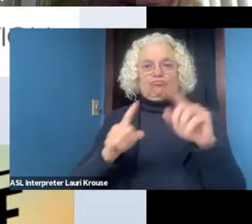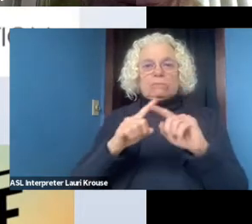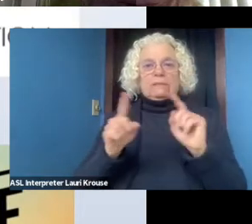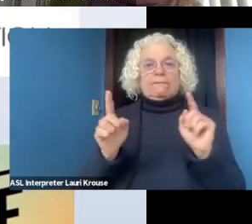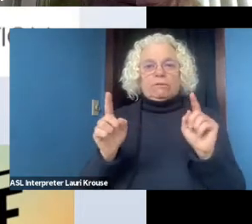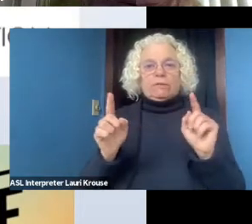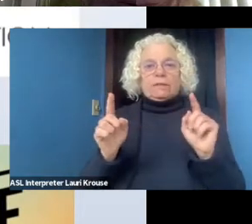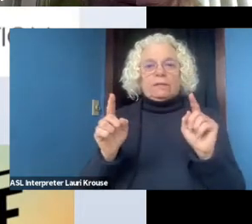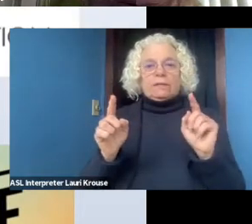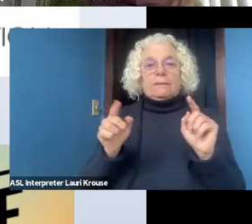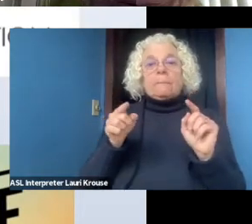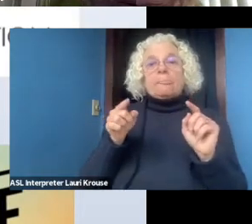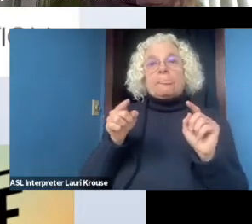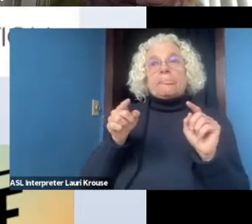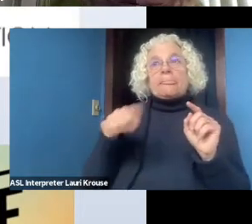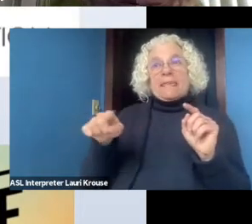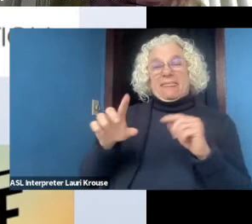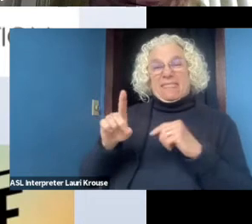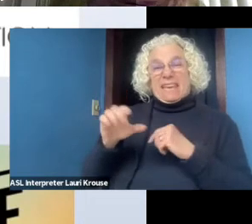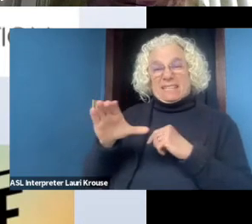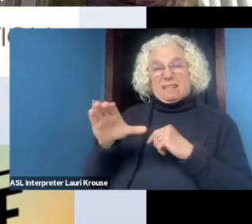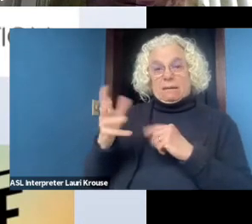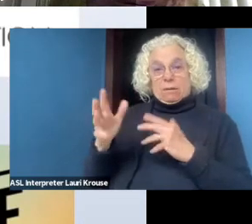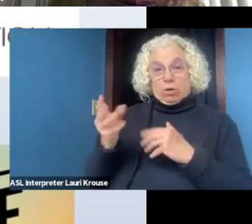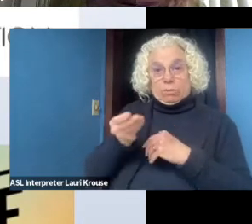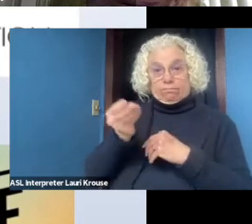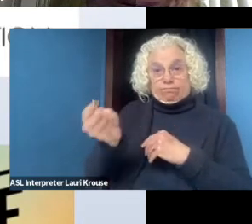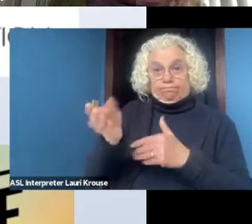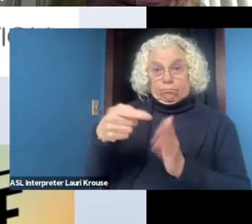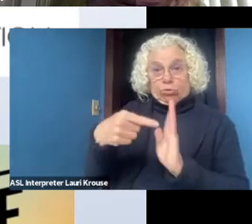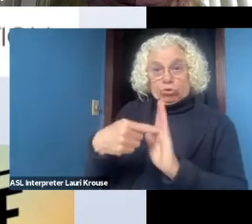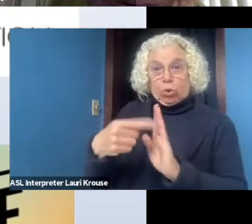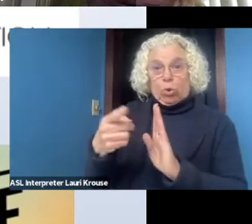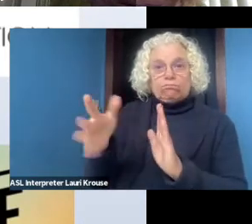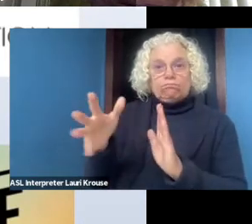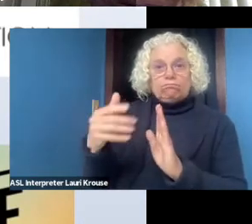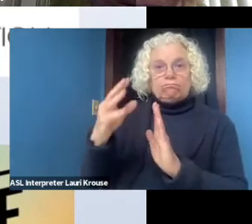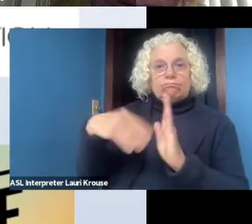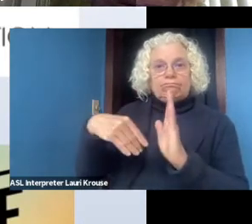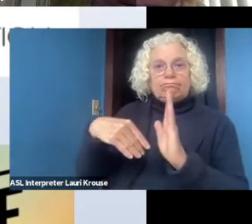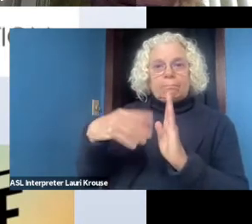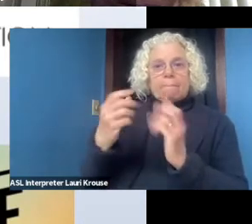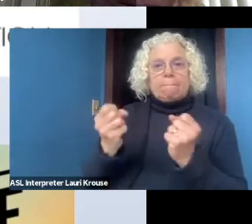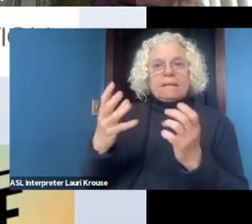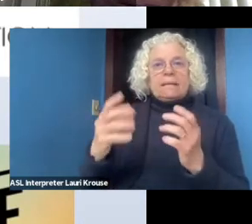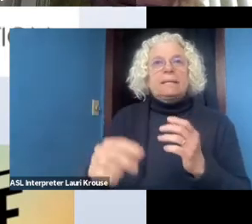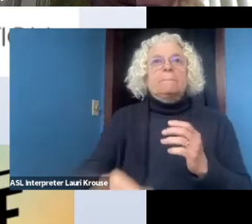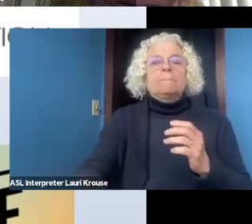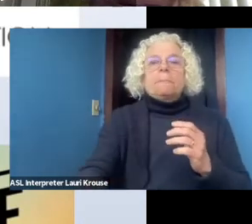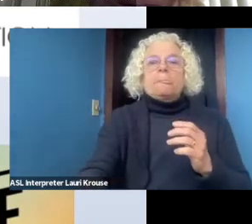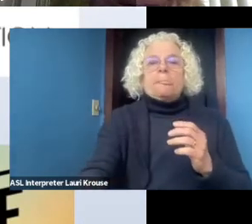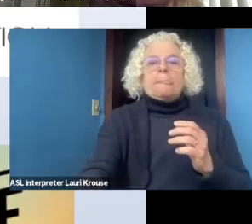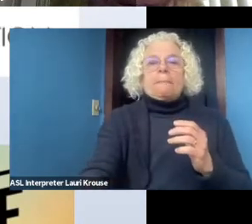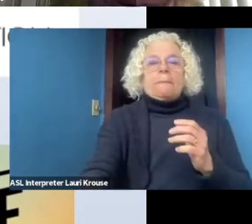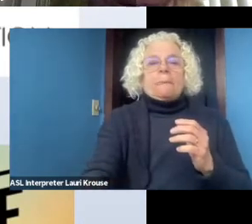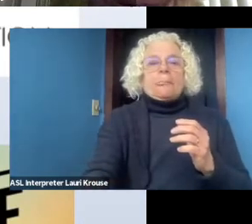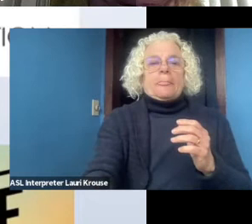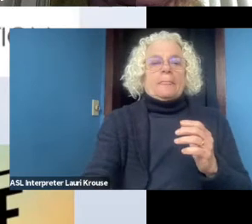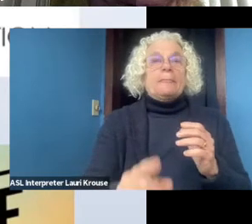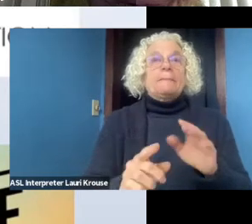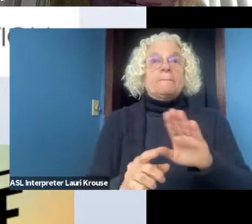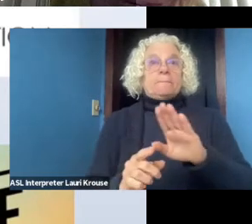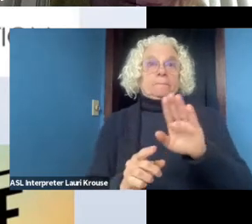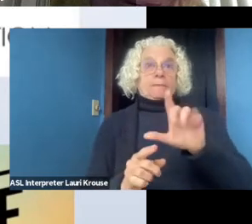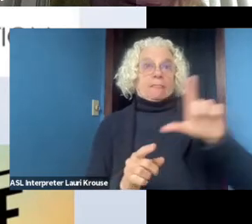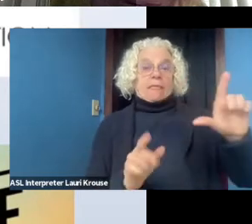that we're sharing with you. So on the left are examples of organizations doing this work. Climate Change Theater